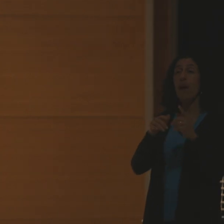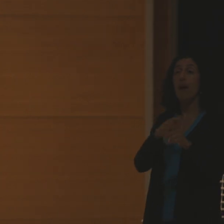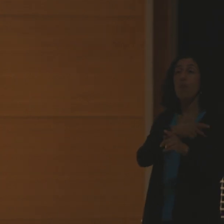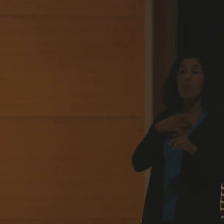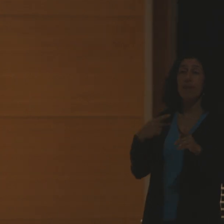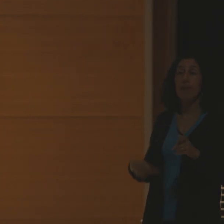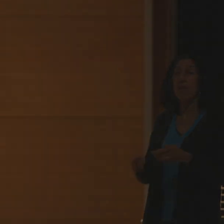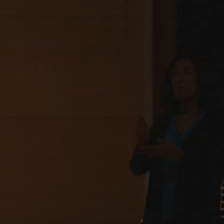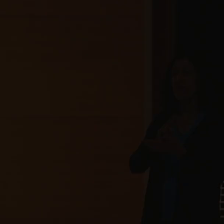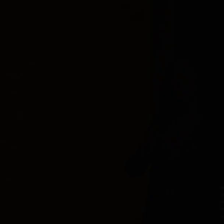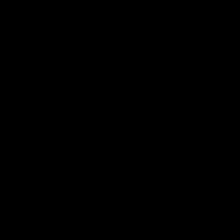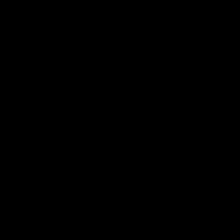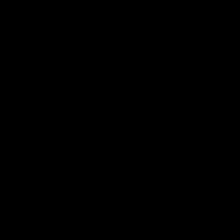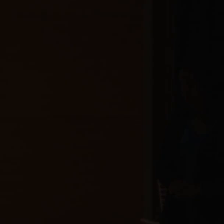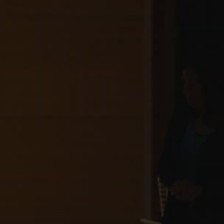Give it up for Jamil.